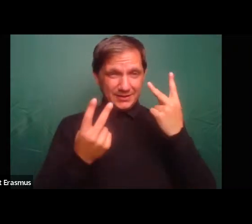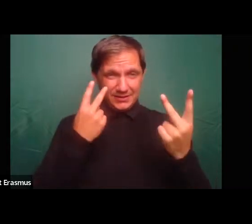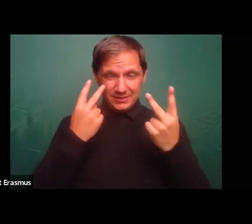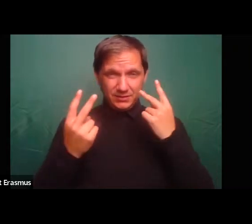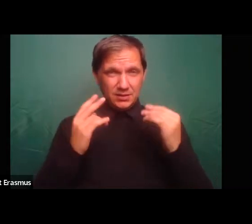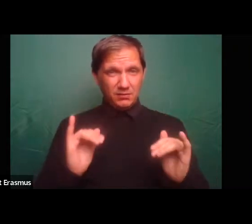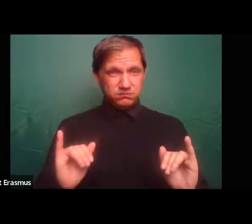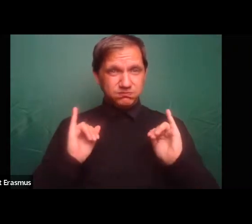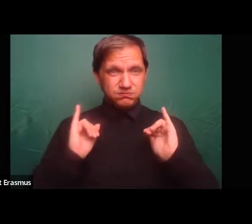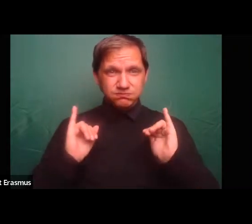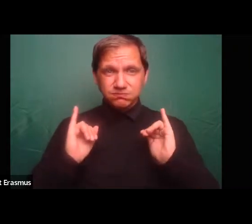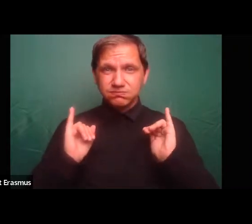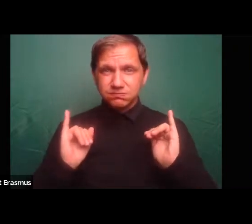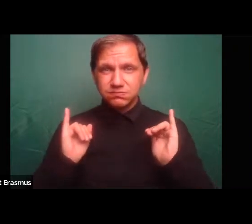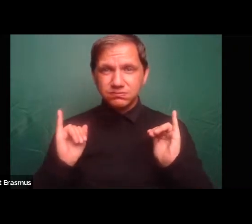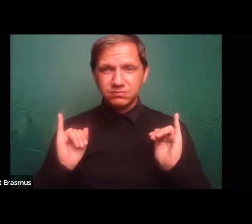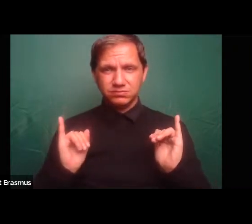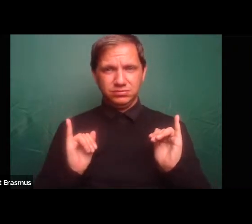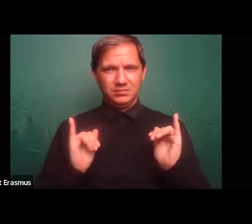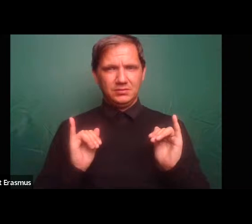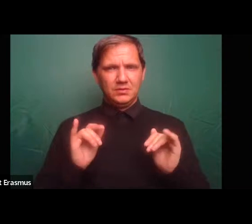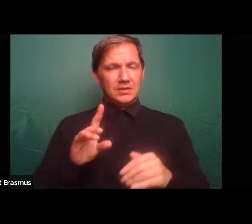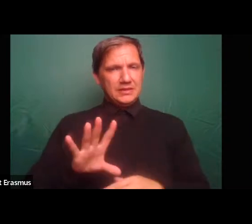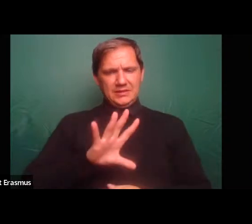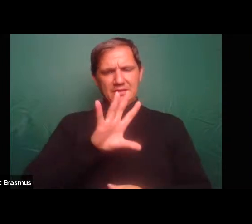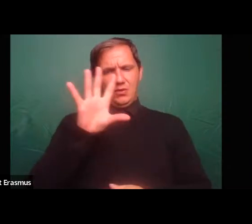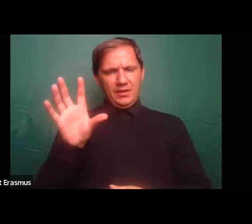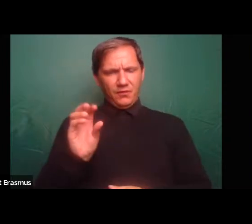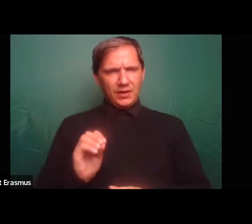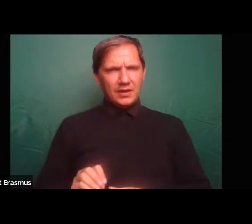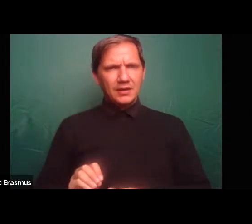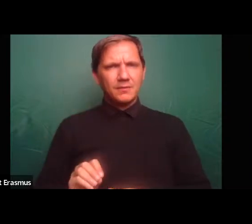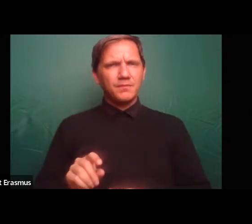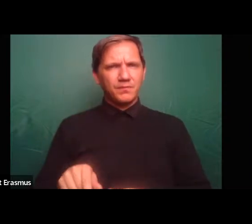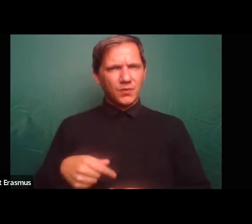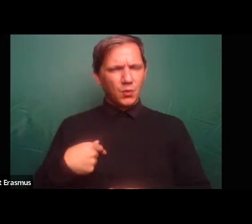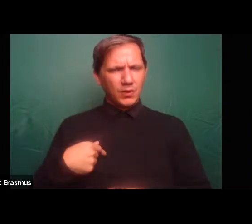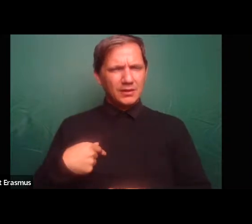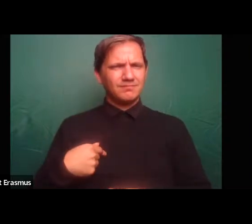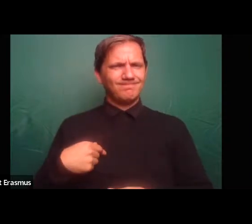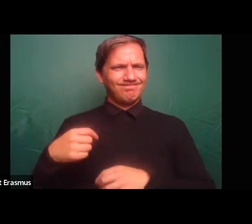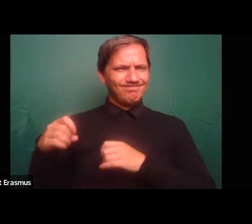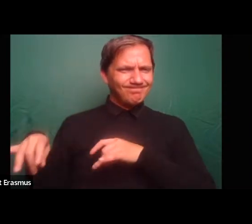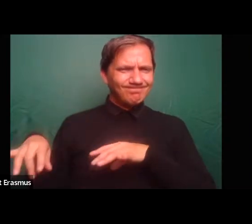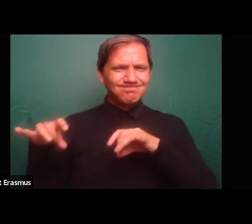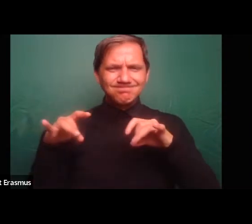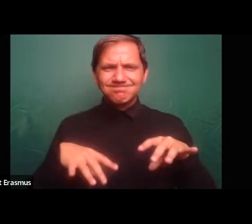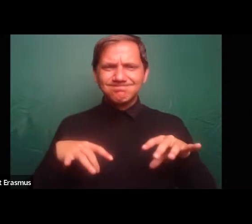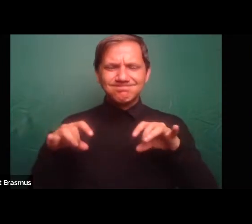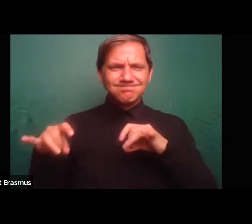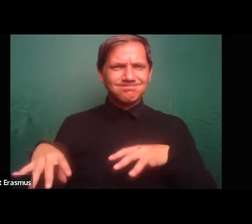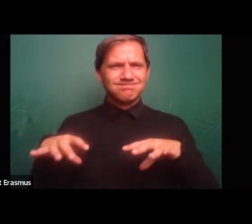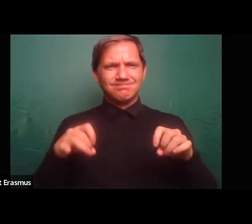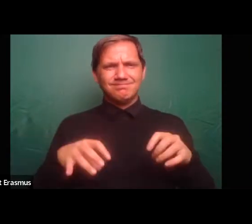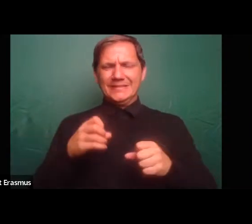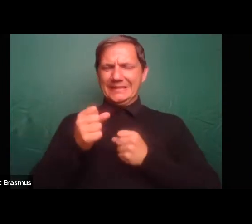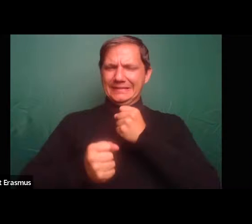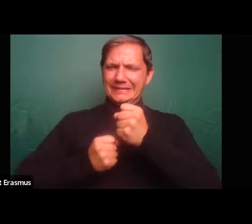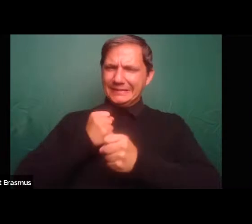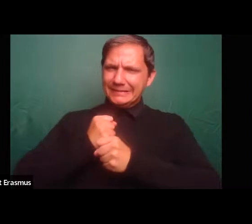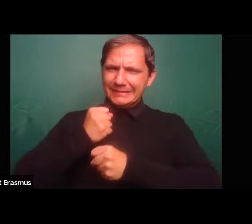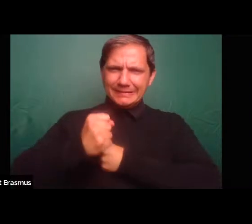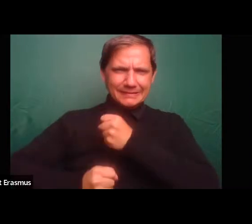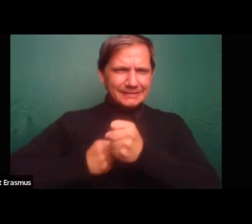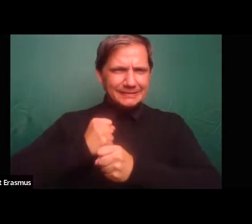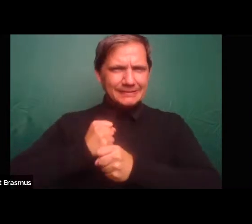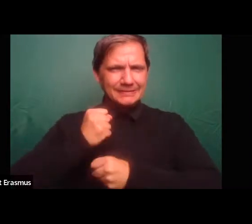that a stratified society like South African society has had to endure for many, many years. One would be